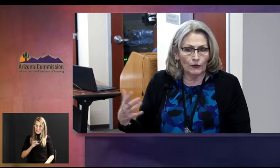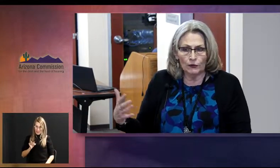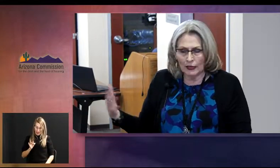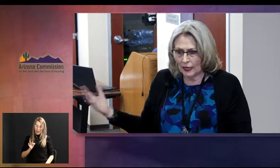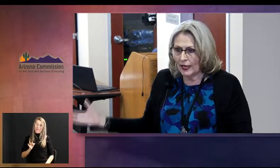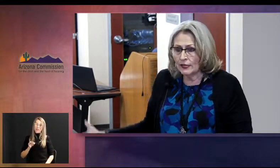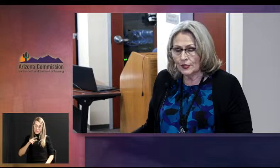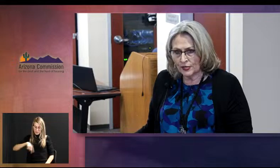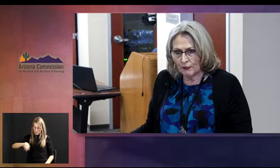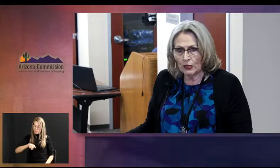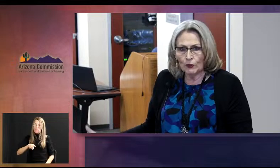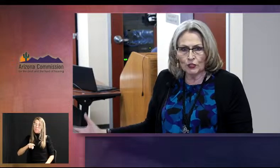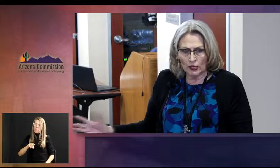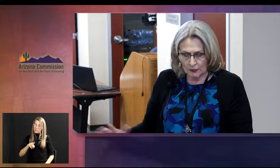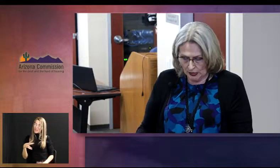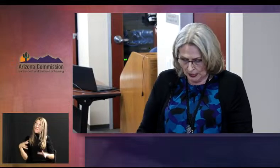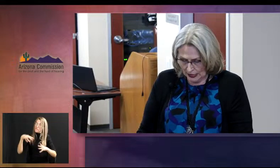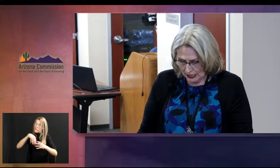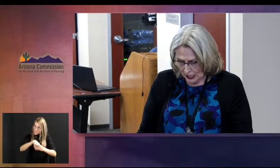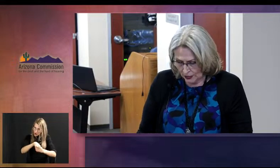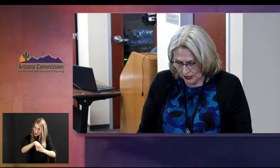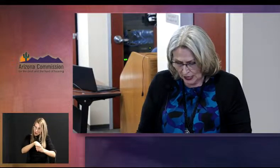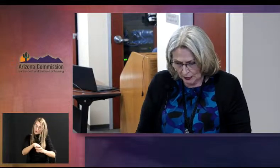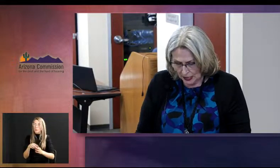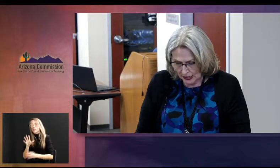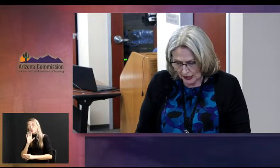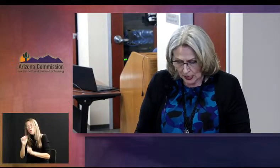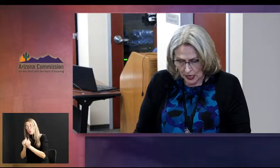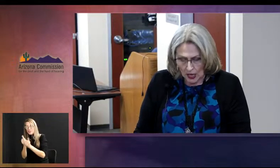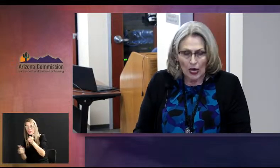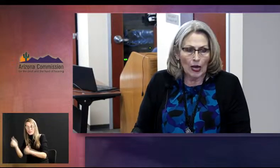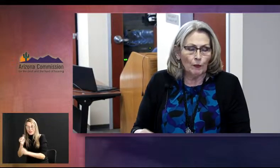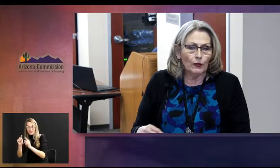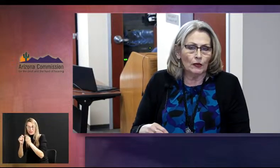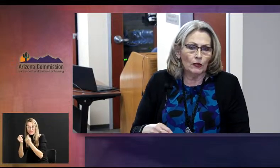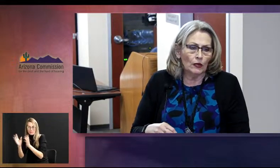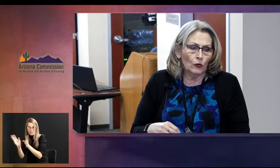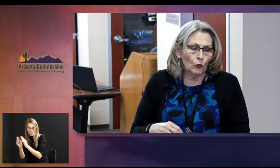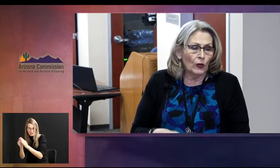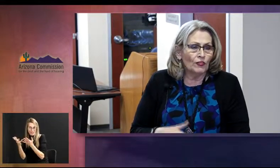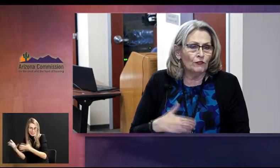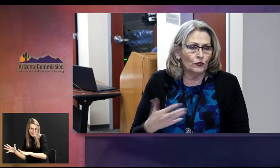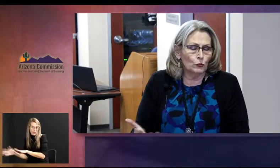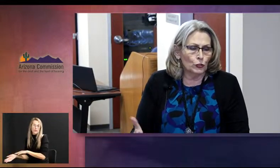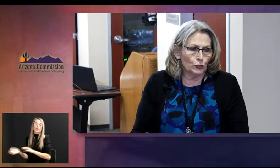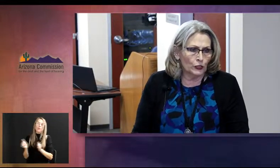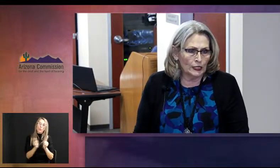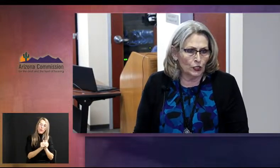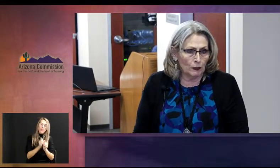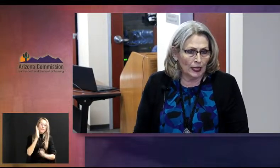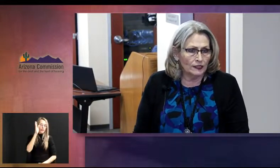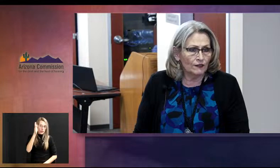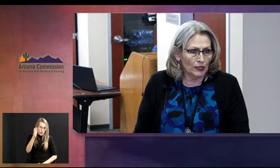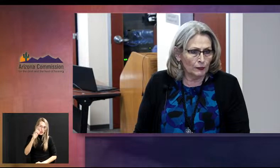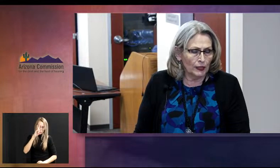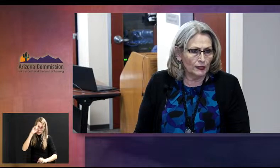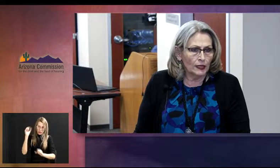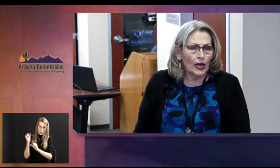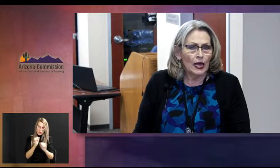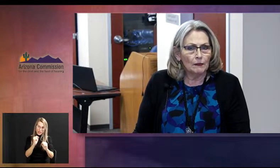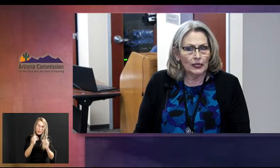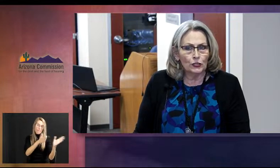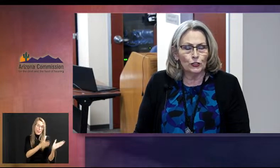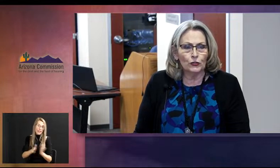of, and again, this is something we've talked about in the executive team meetings, with future strategic plan